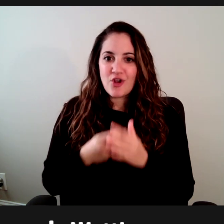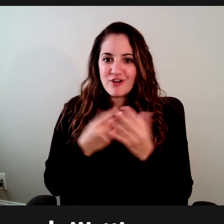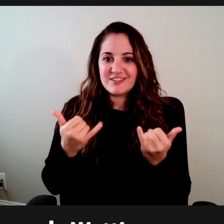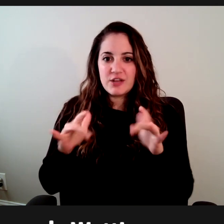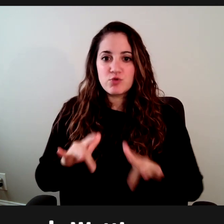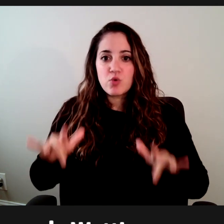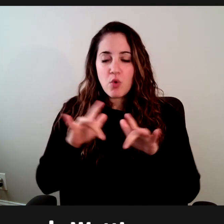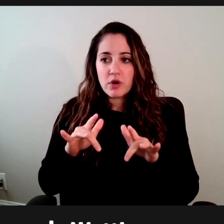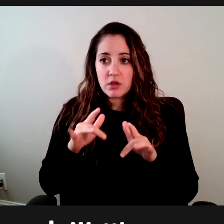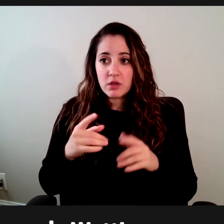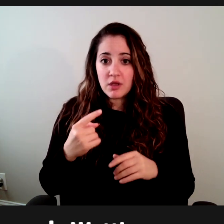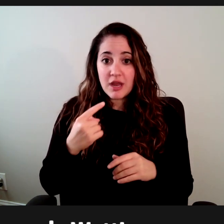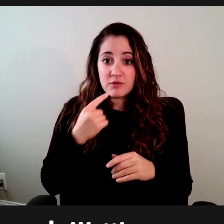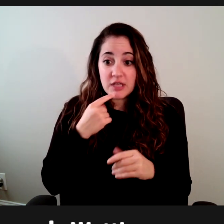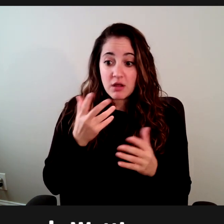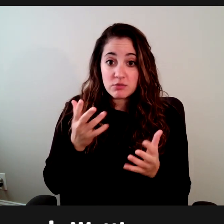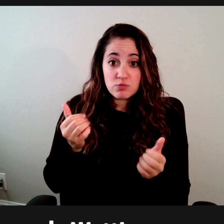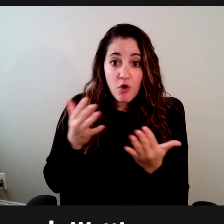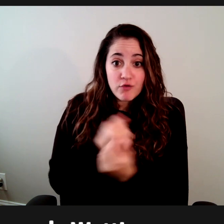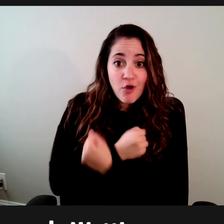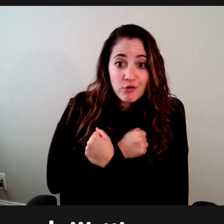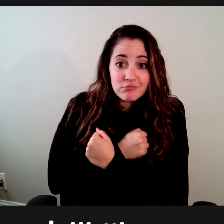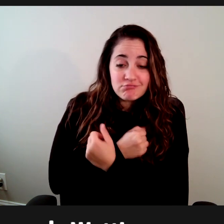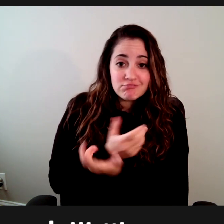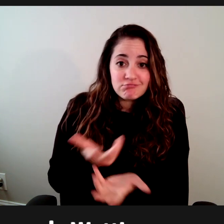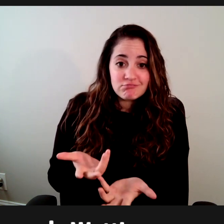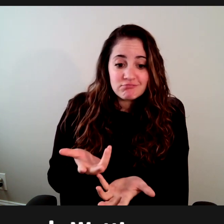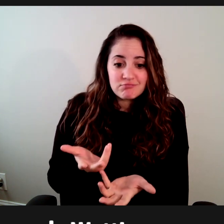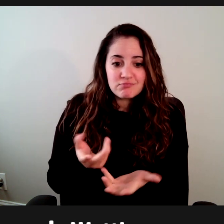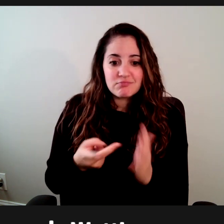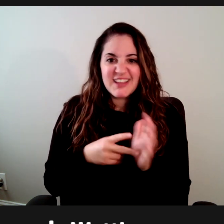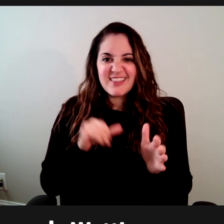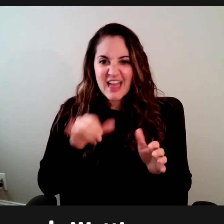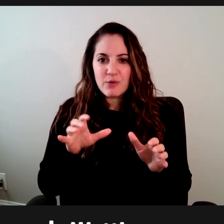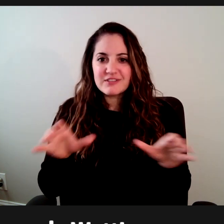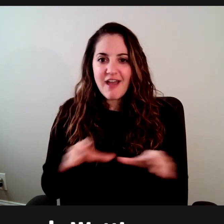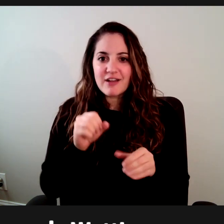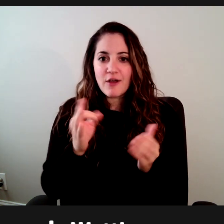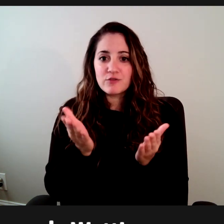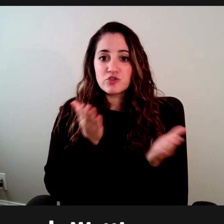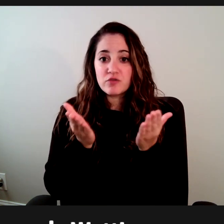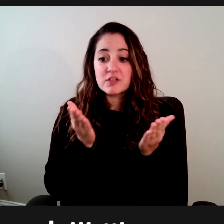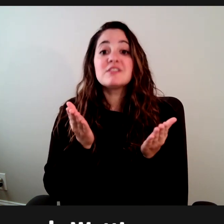our starting this recording, and you said you would offer a hug. So it was an act of service that